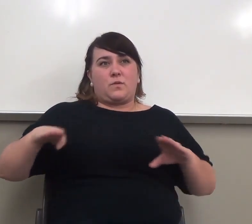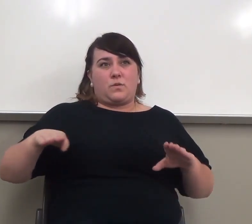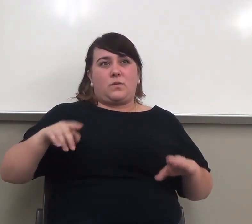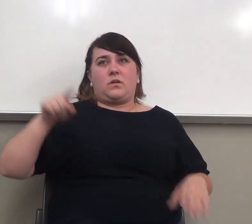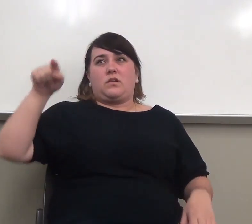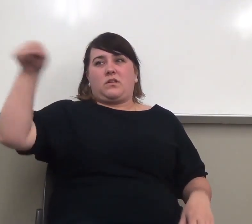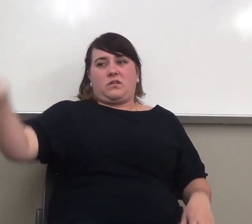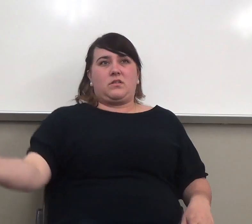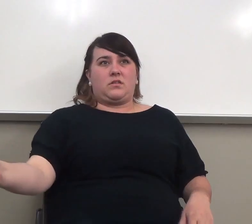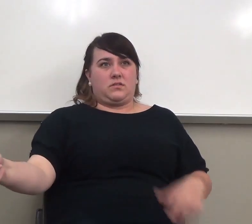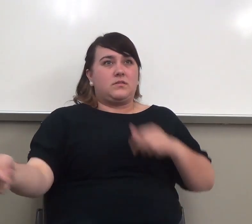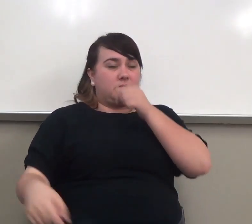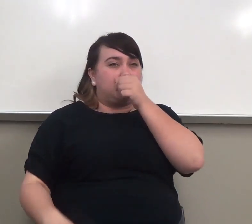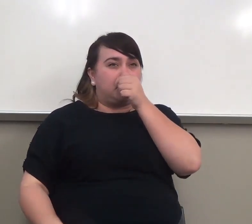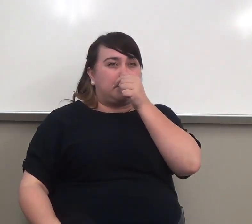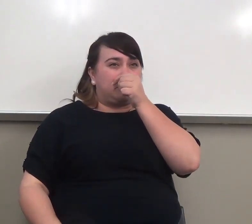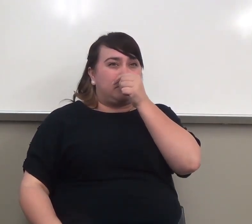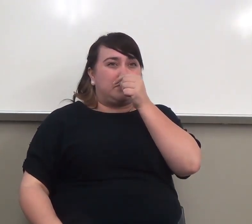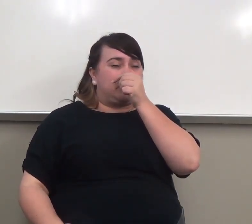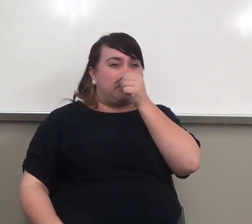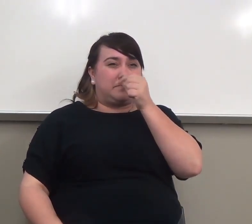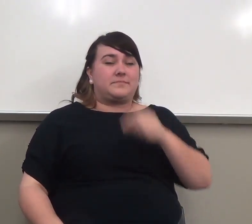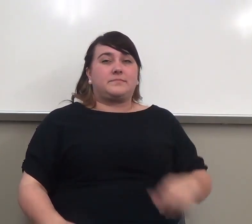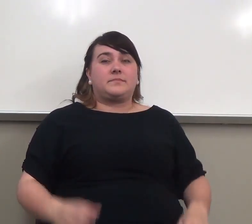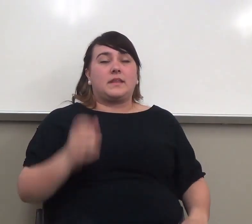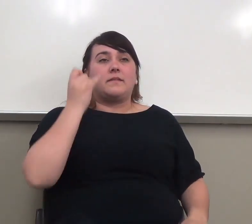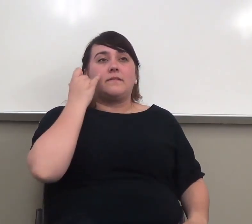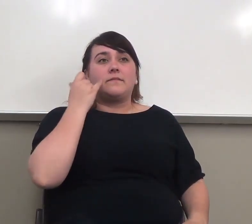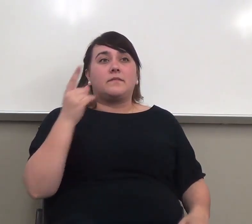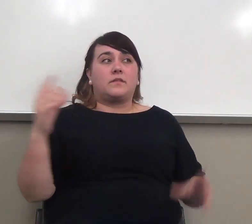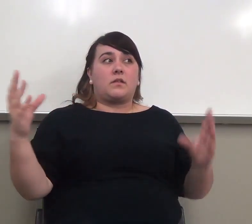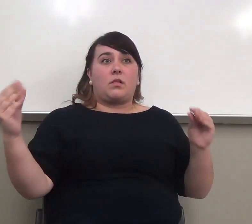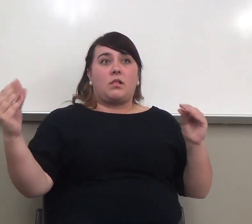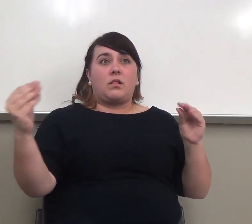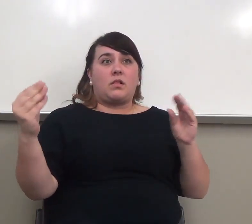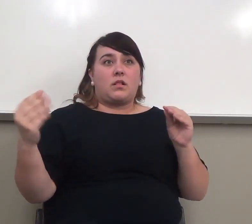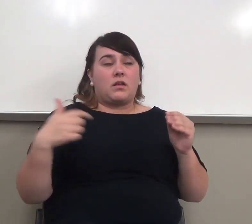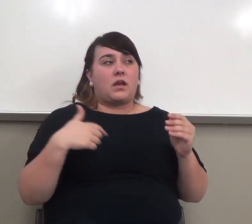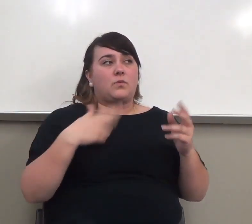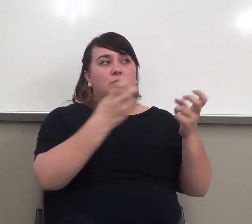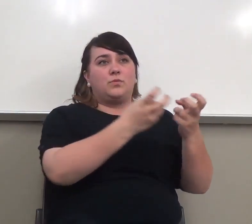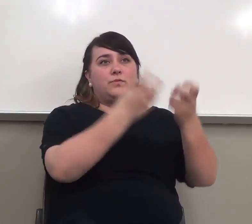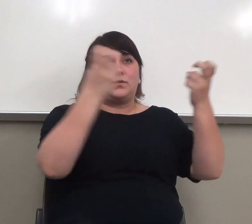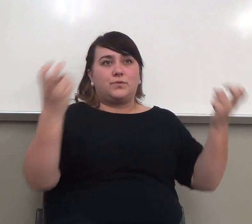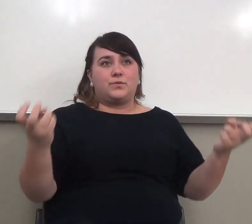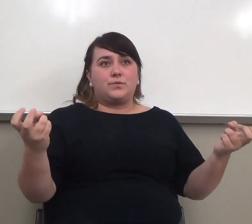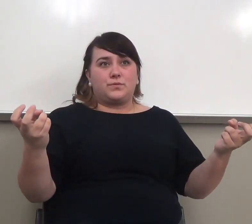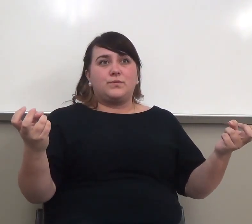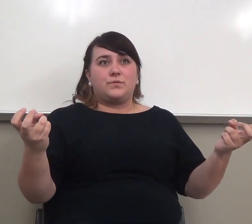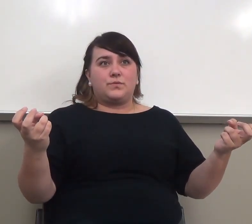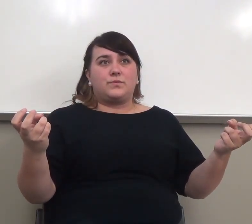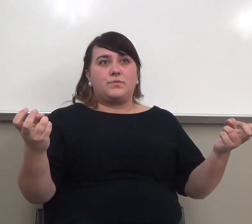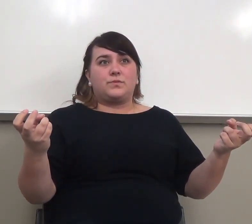if you have to, you have to, but try to, you know, not be going in and out of the time. The bathroom is down on